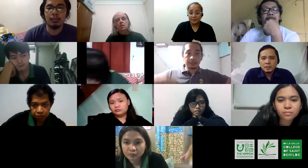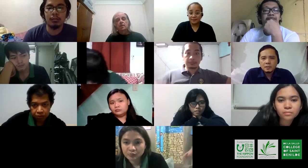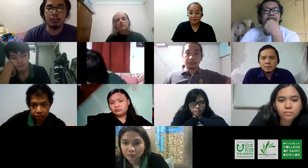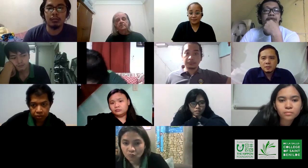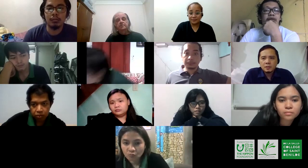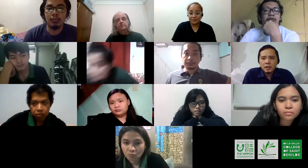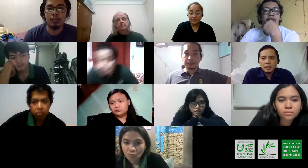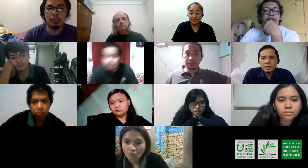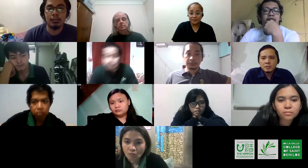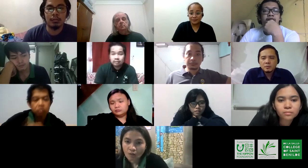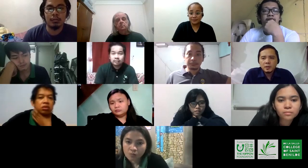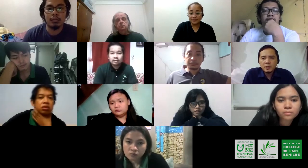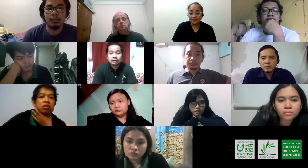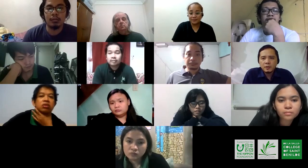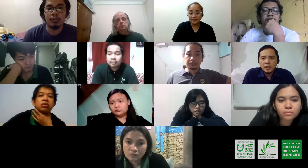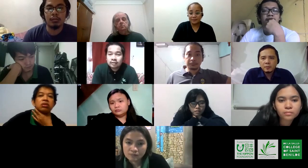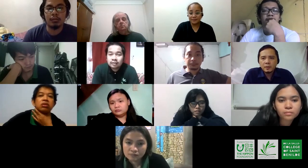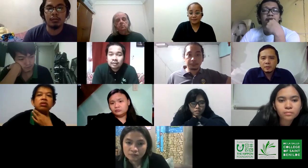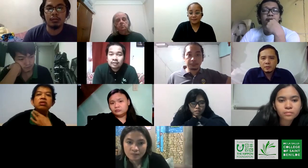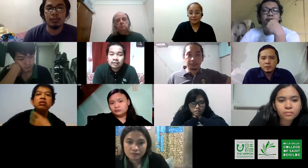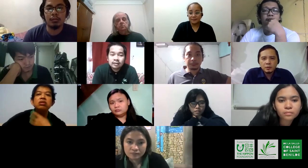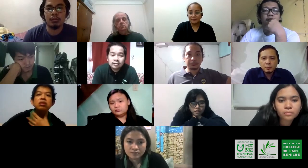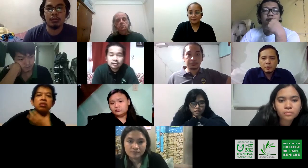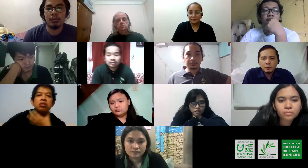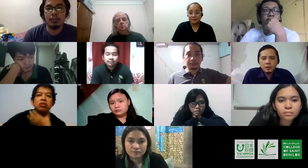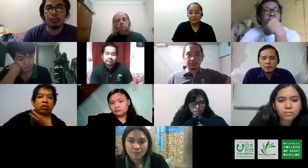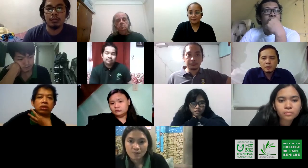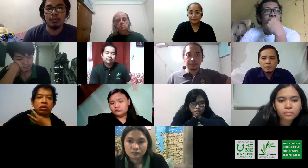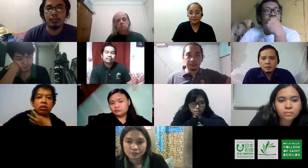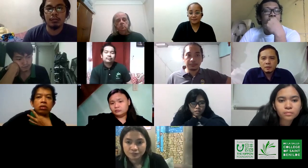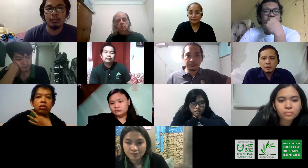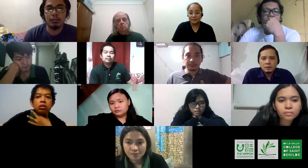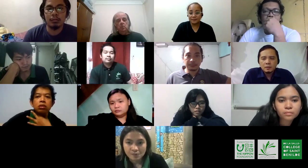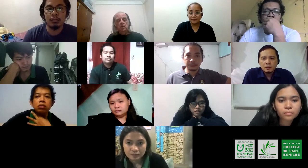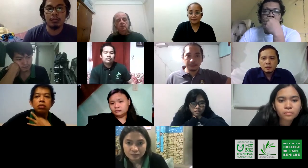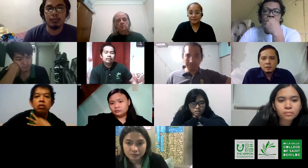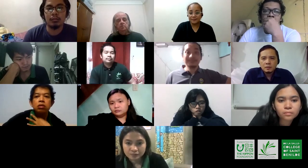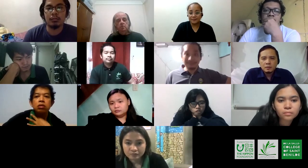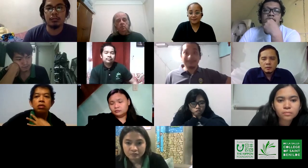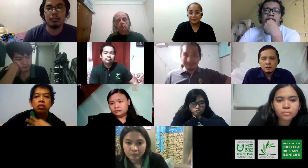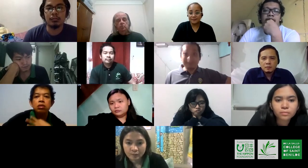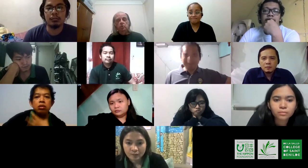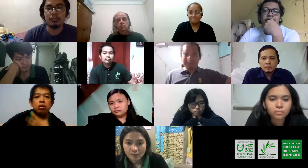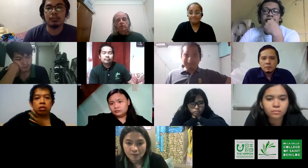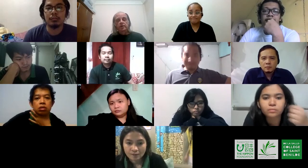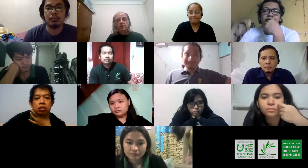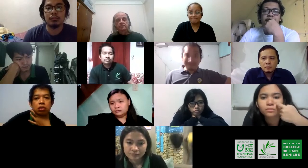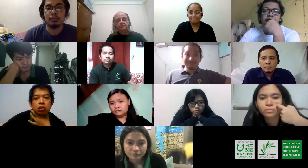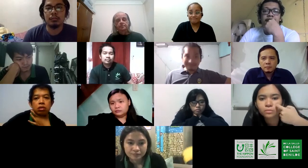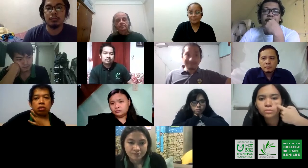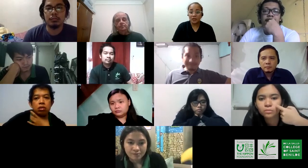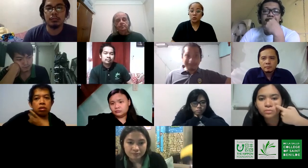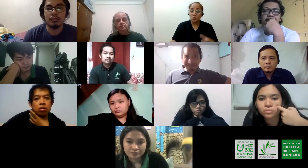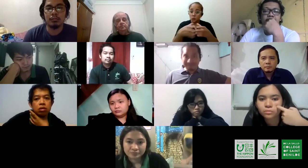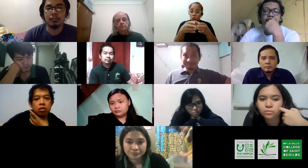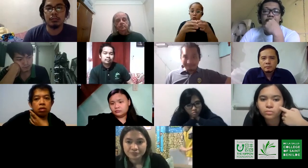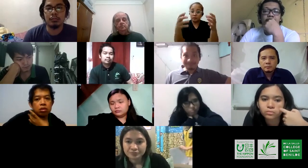Yes, sir. I guess we can do that. We can do group work. Okay. Group work now?